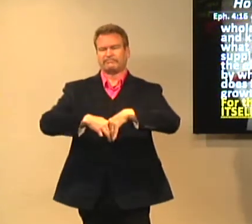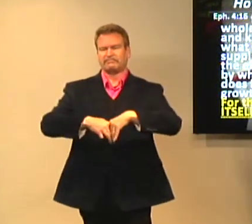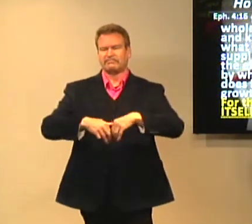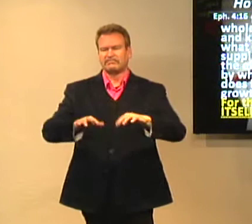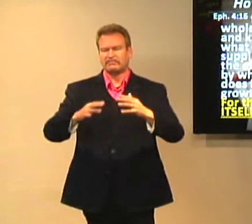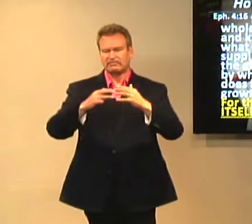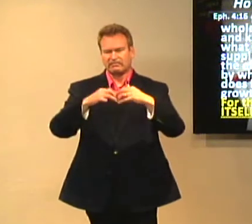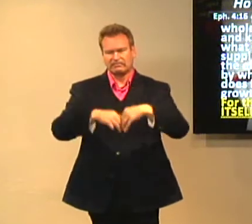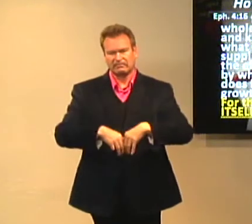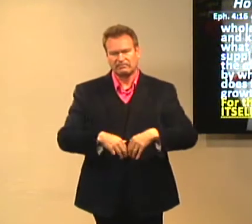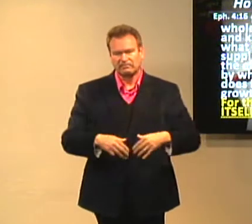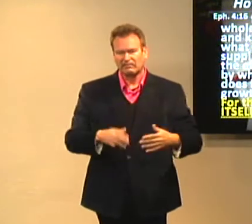we are nothing.